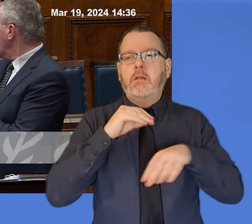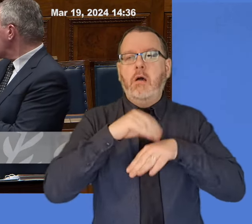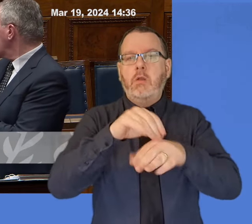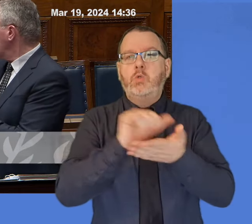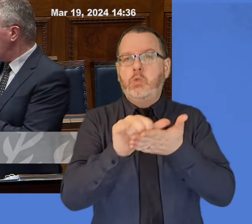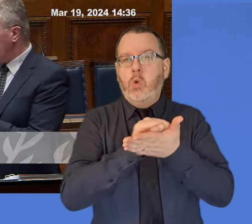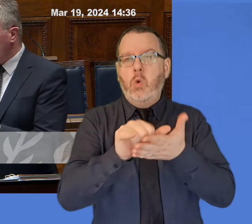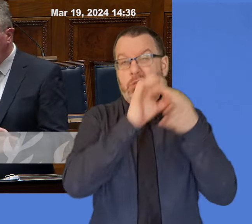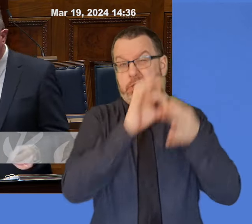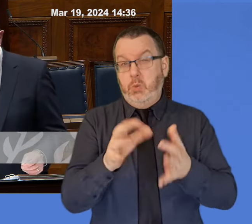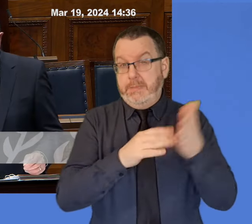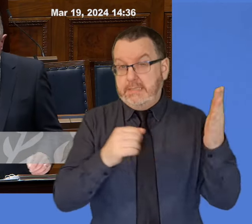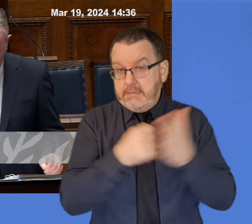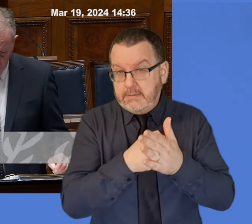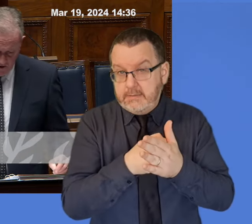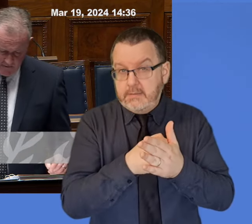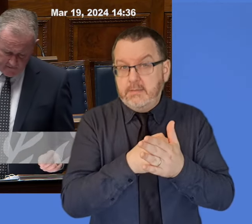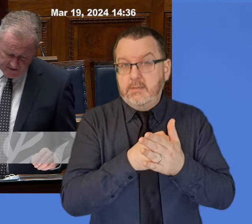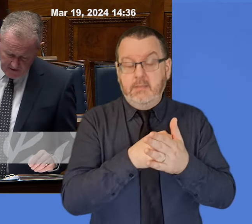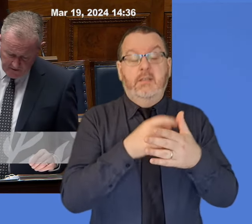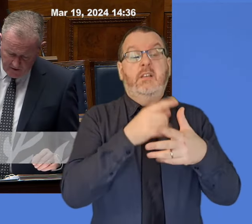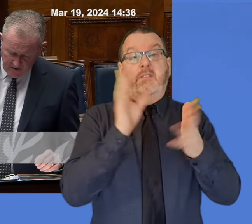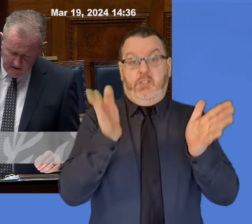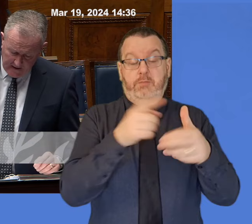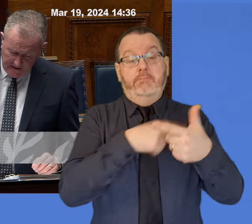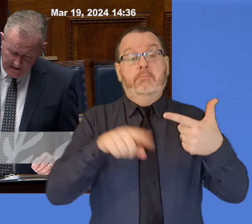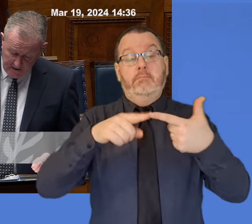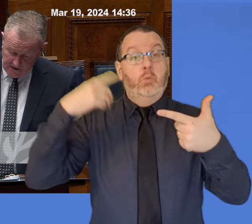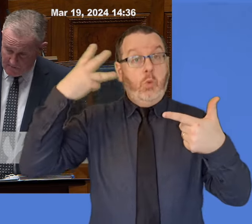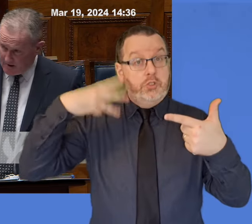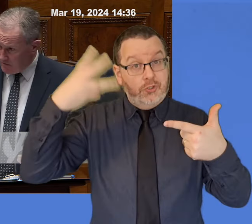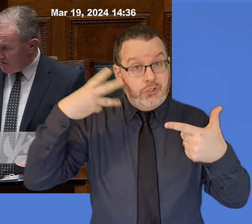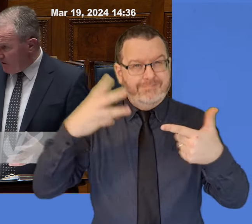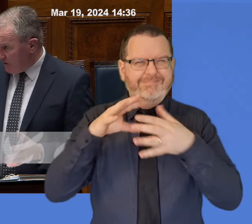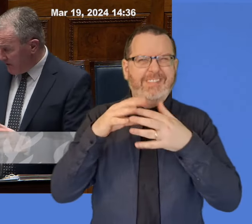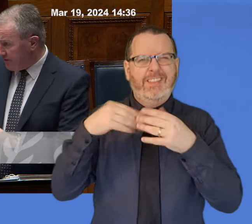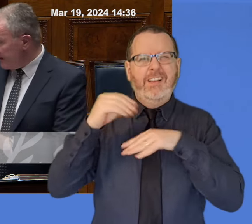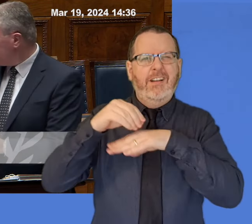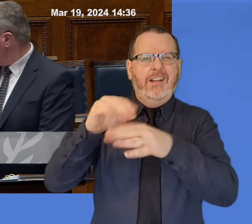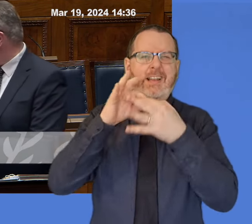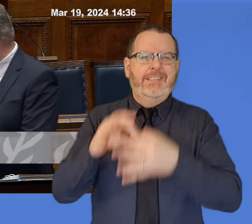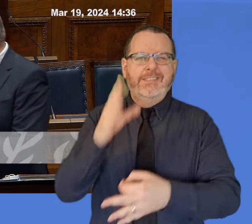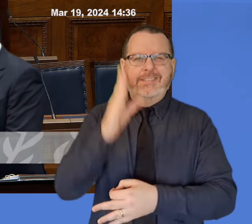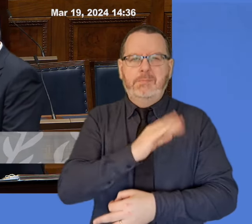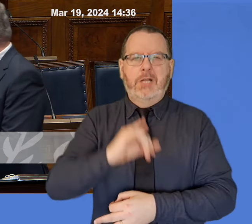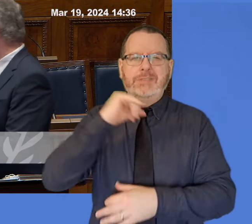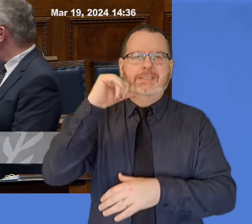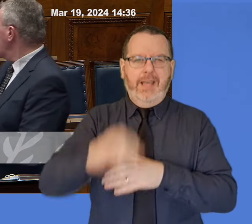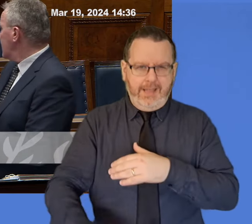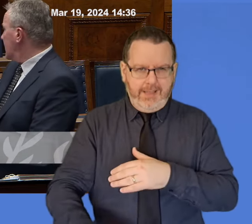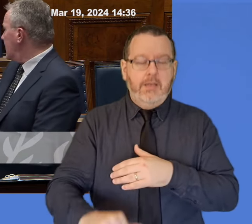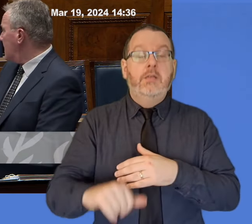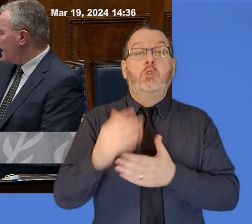business focused. Before we went down to Washington for the events down there. Some of that were with businesses from here who are out